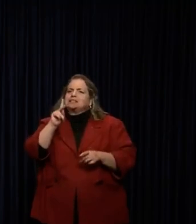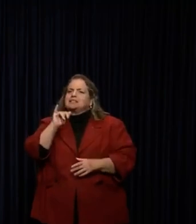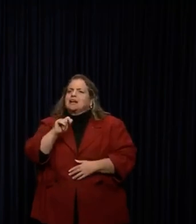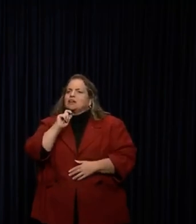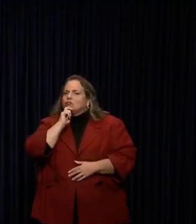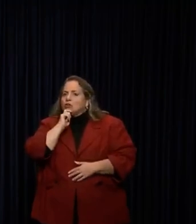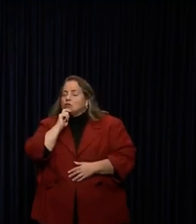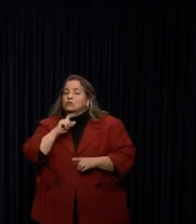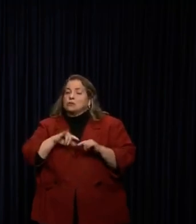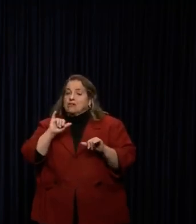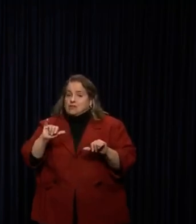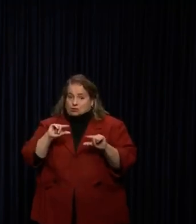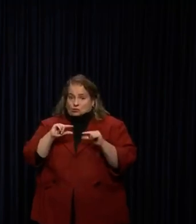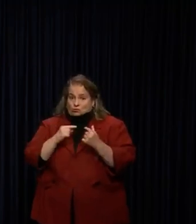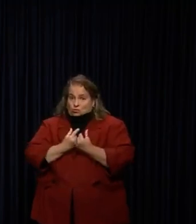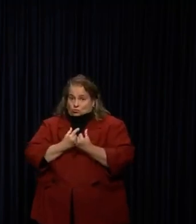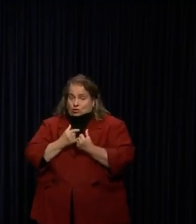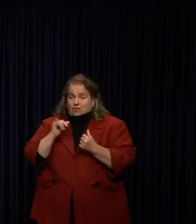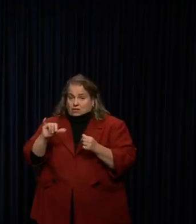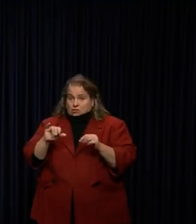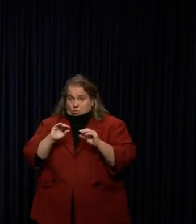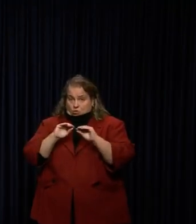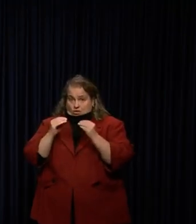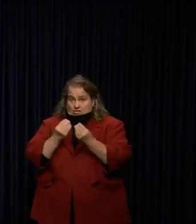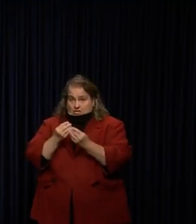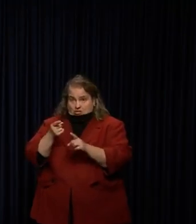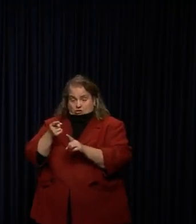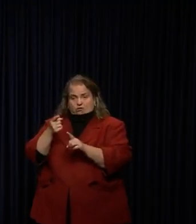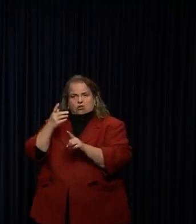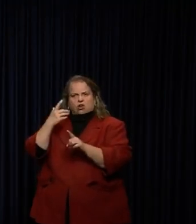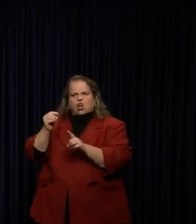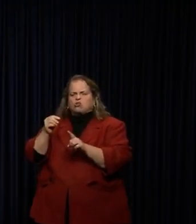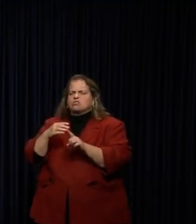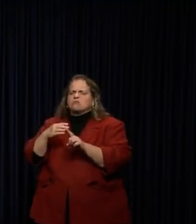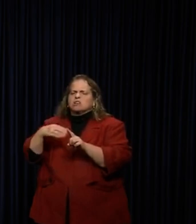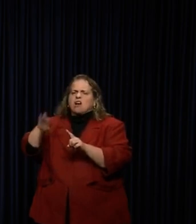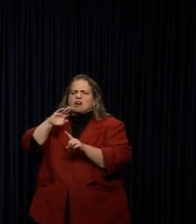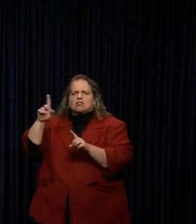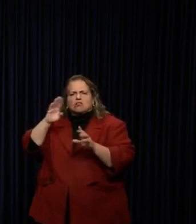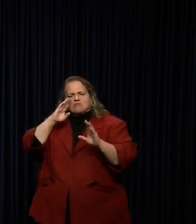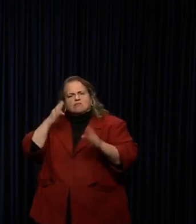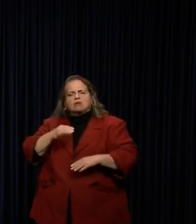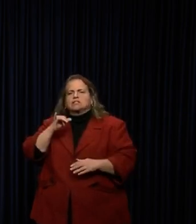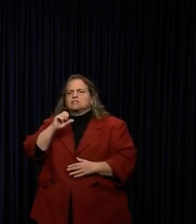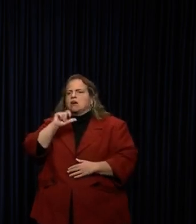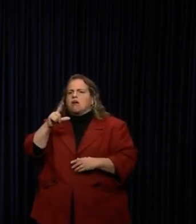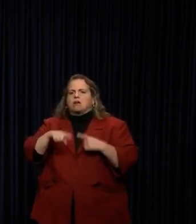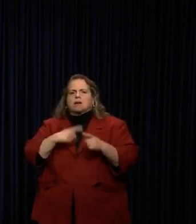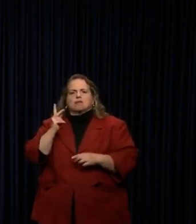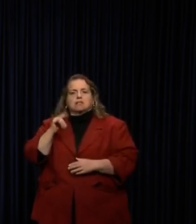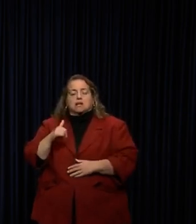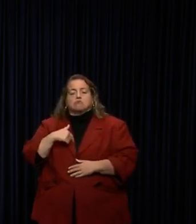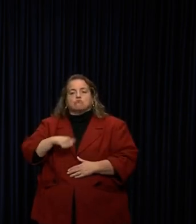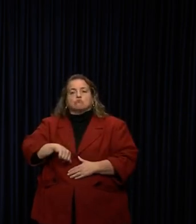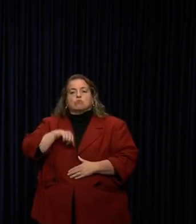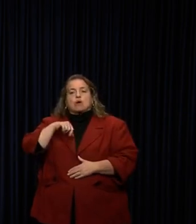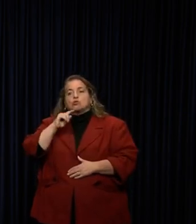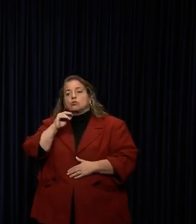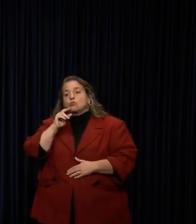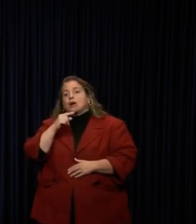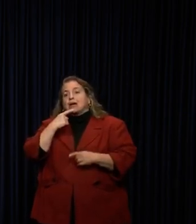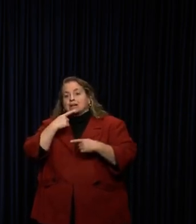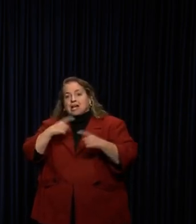this group and organization goes above and beyond and their sole focus is Kentucky. So I'm proud to announce that they have given our biggest contribution